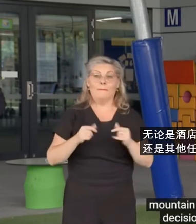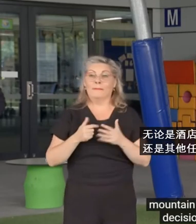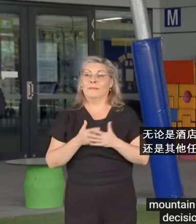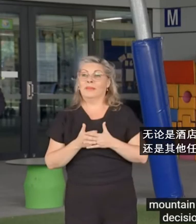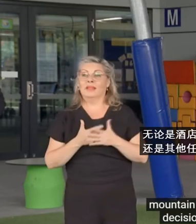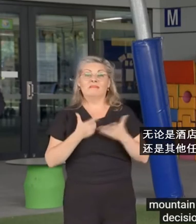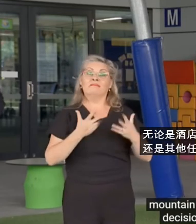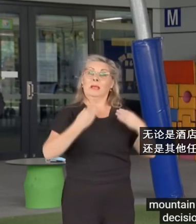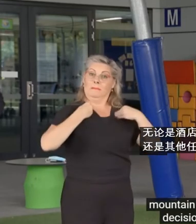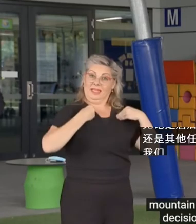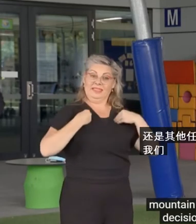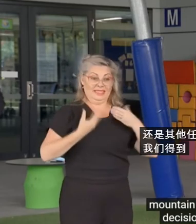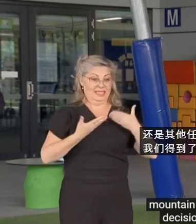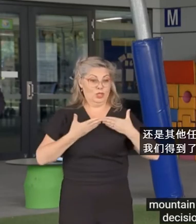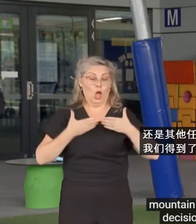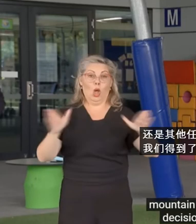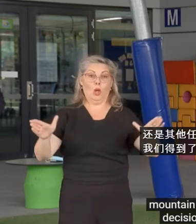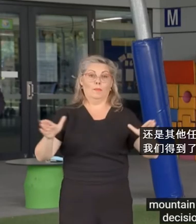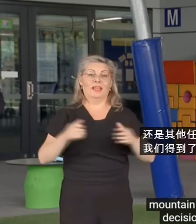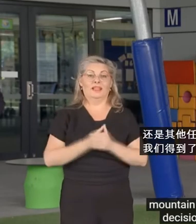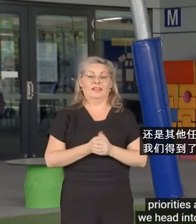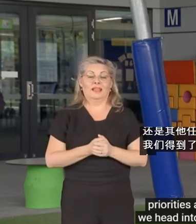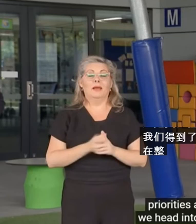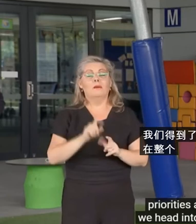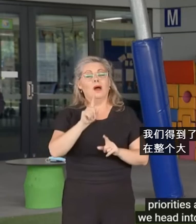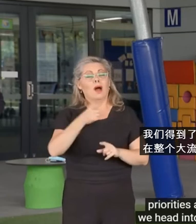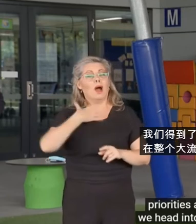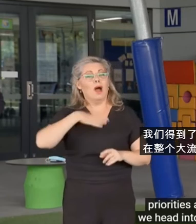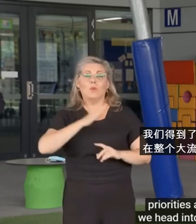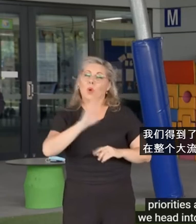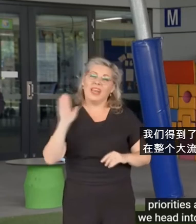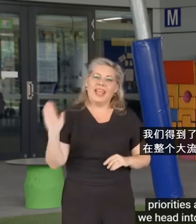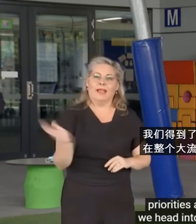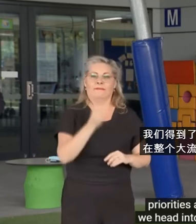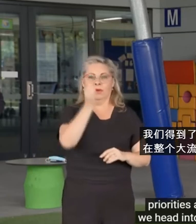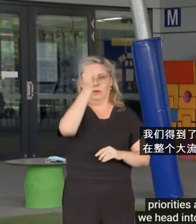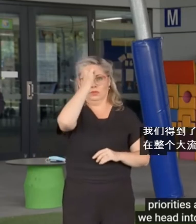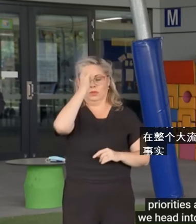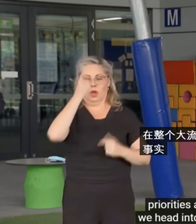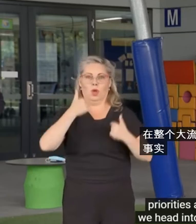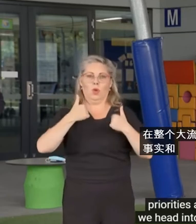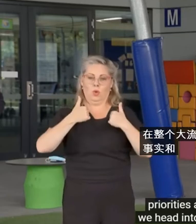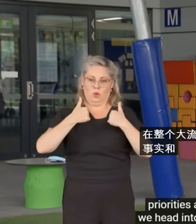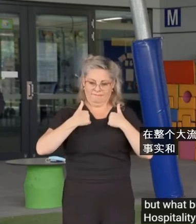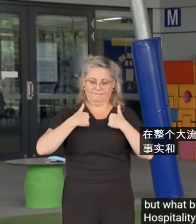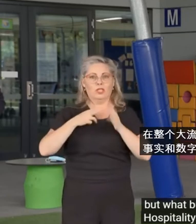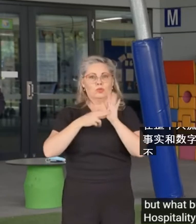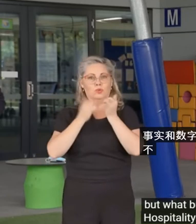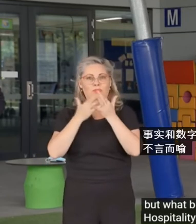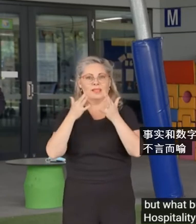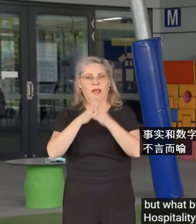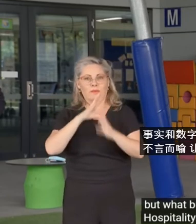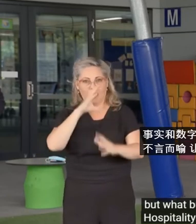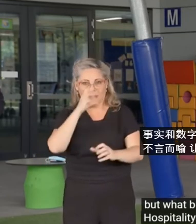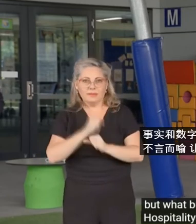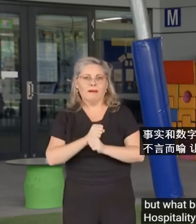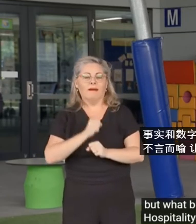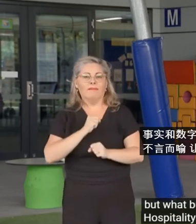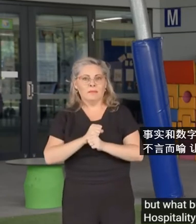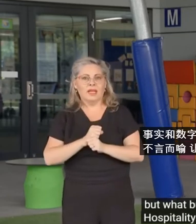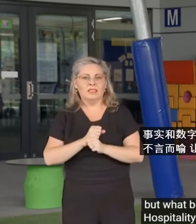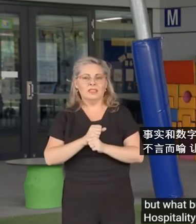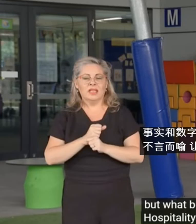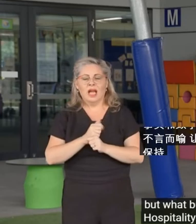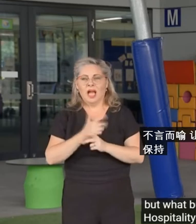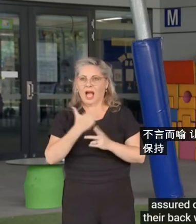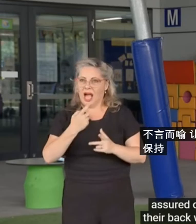other, can be assured of is that we've got their back. We've had their back during the entire pandemic, and the facts and the numbers speak for themselves. Keeping